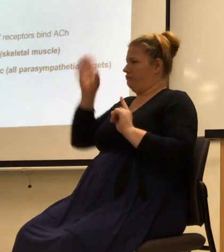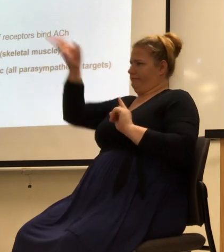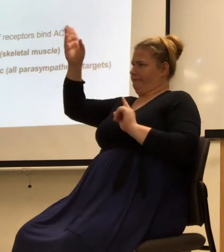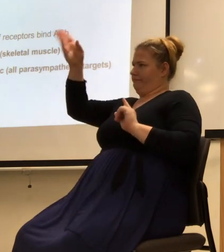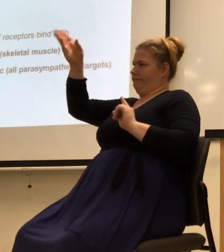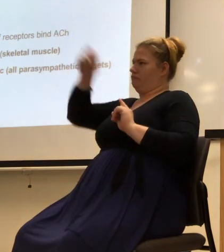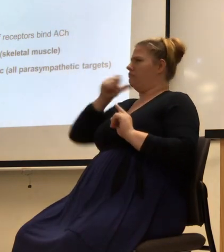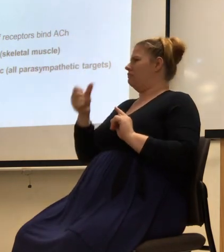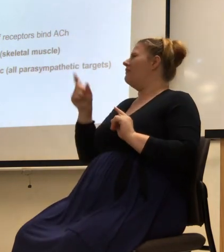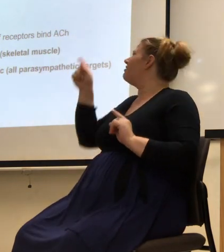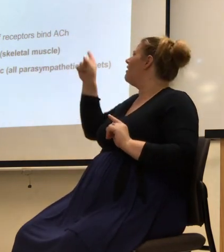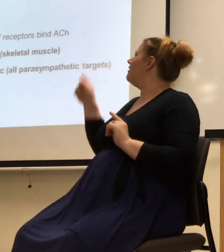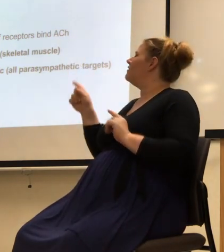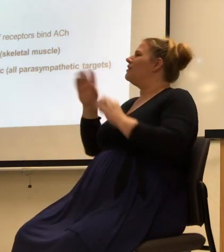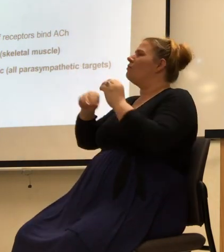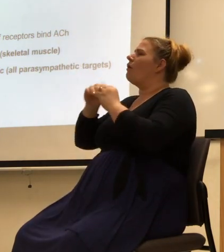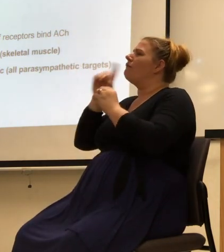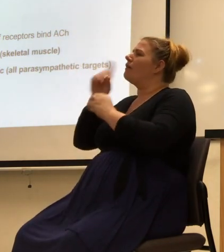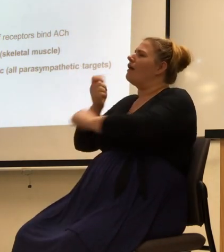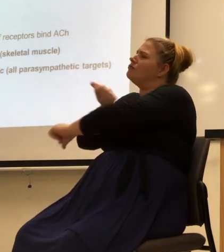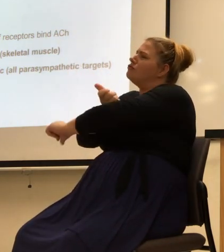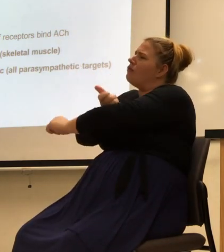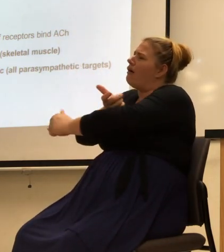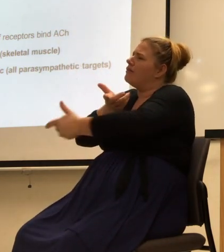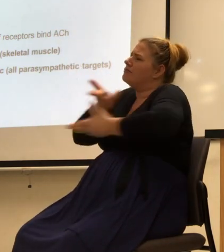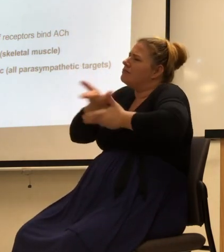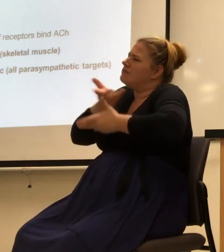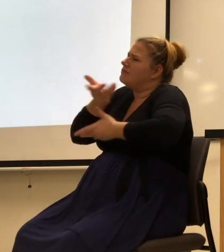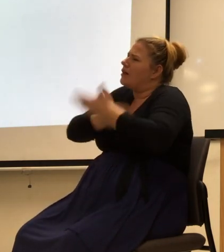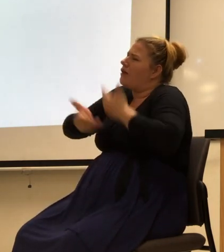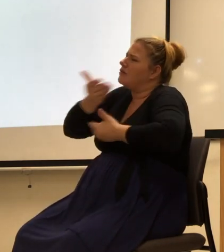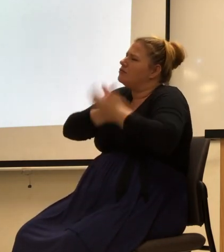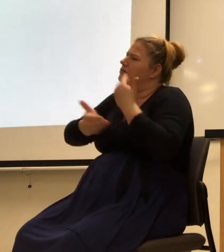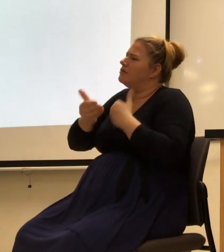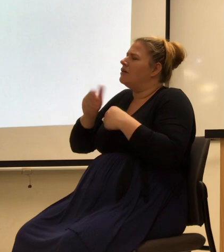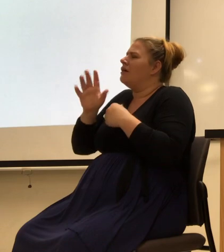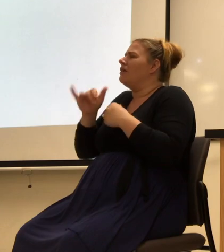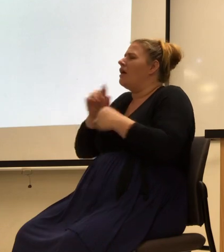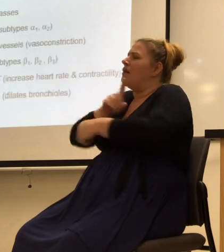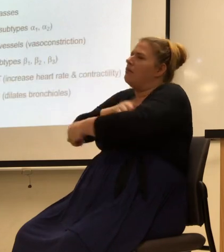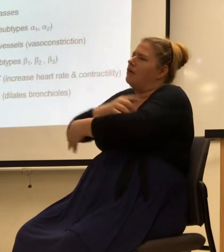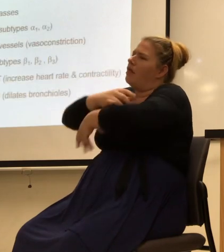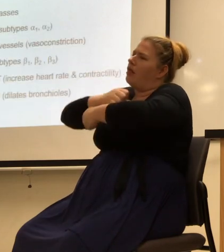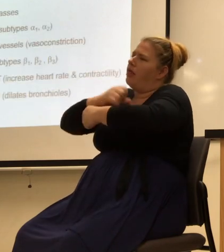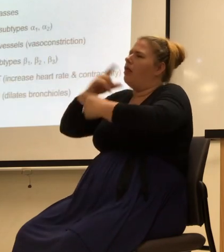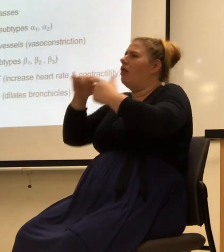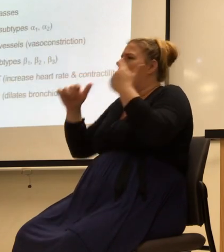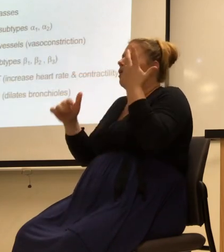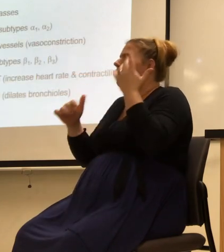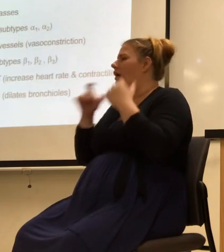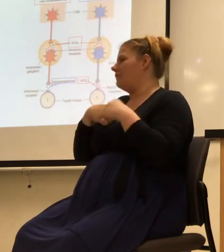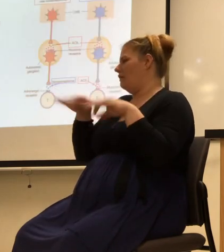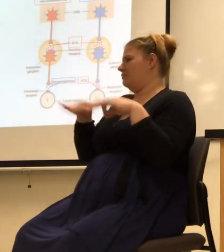more for like drug interactions, I don't really teach that. Nicotinic, muscarinic, and I forget, I'm not going to do it.